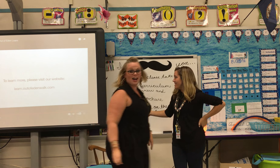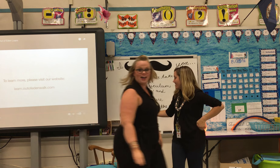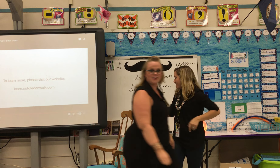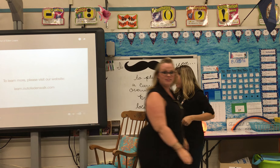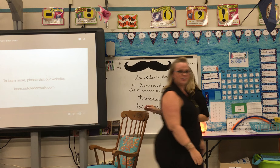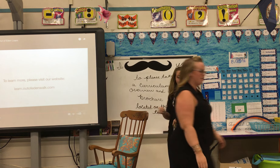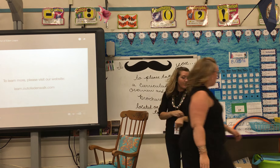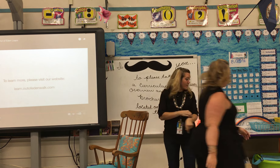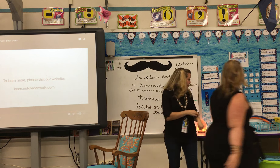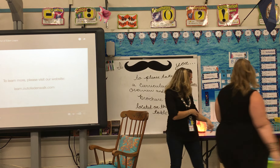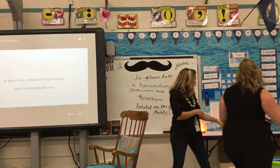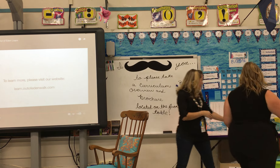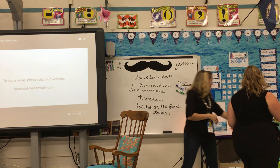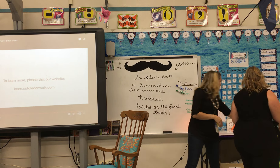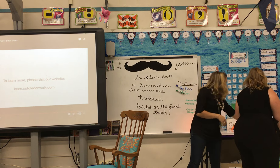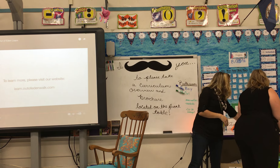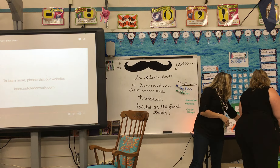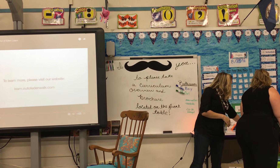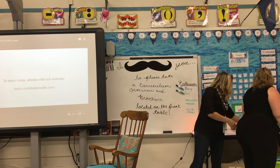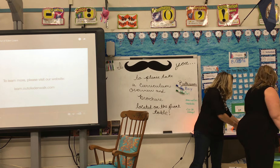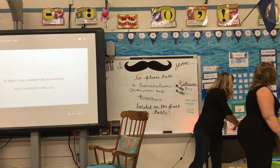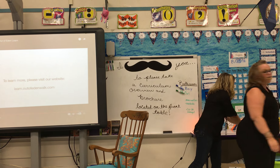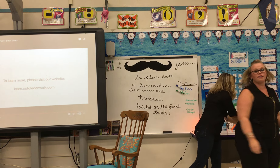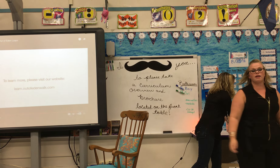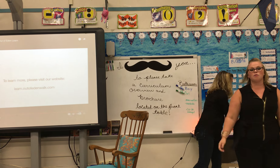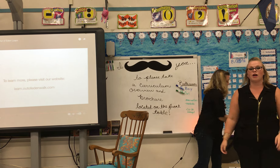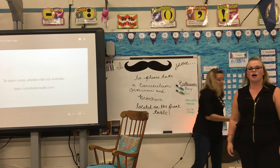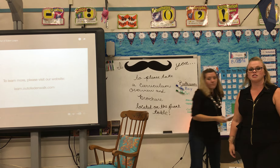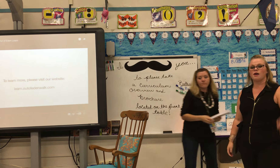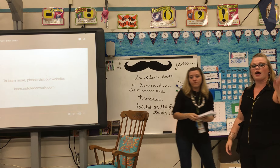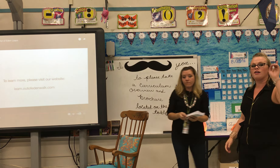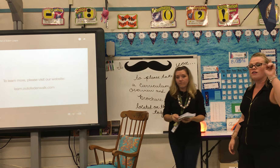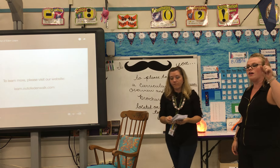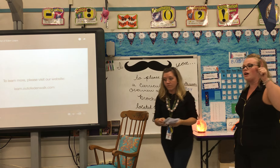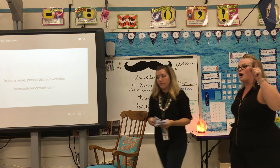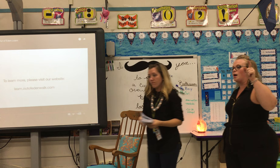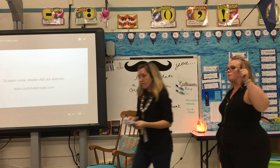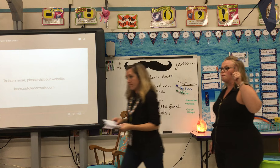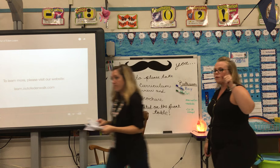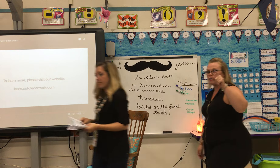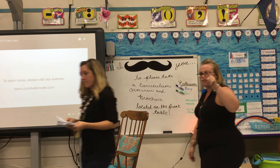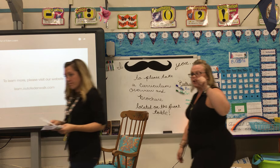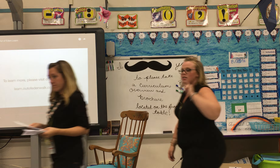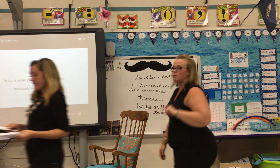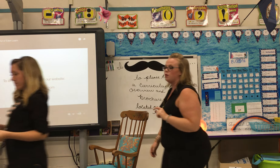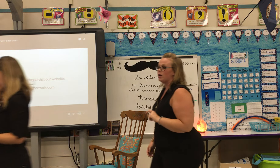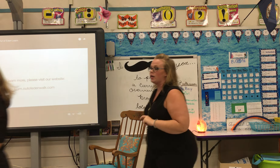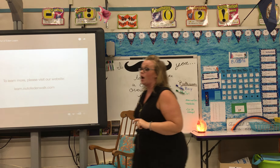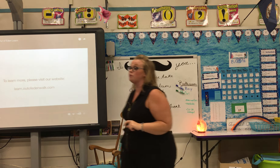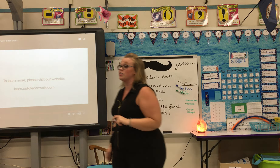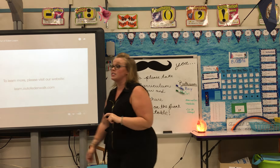We have brochures for you. And then we also have a on the